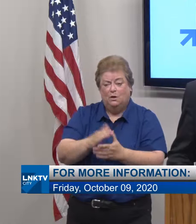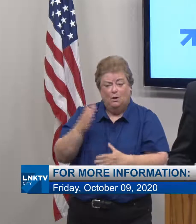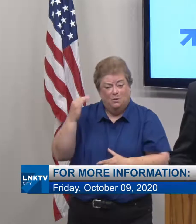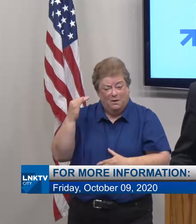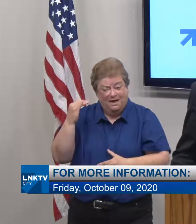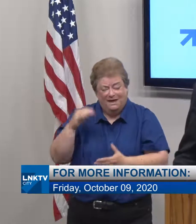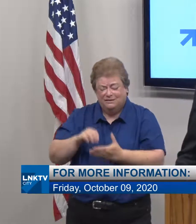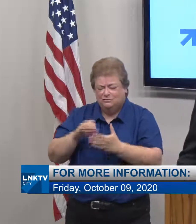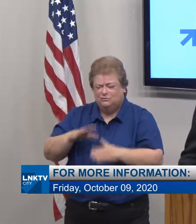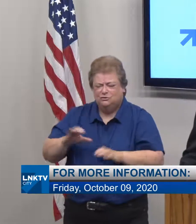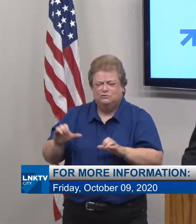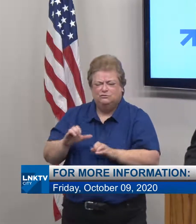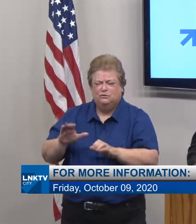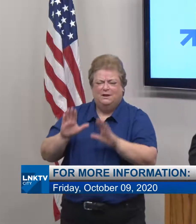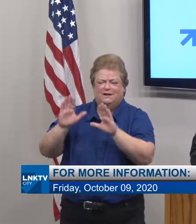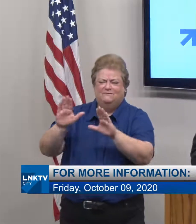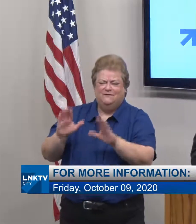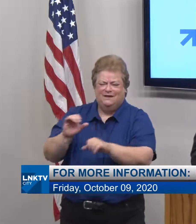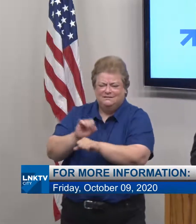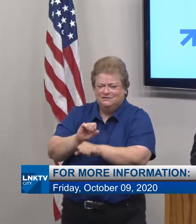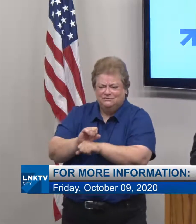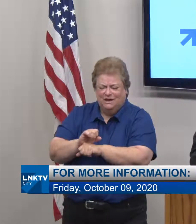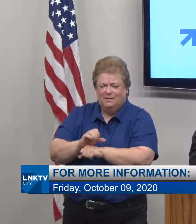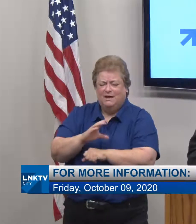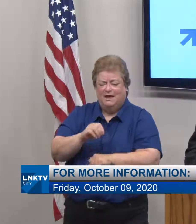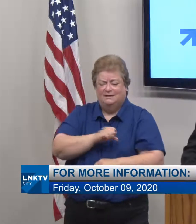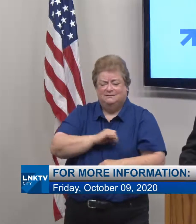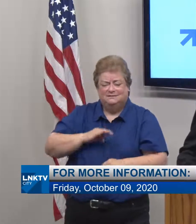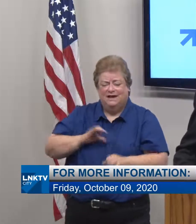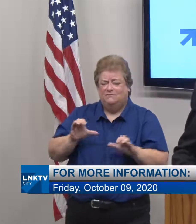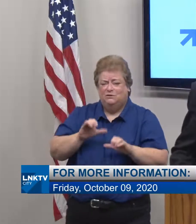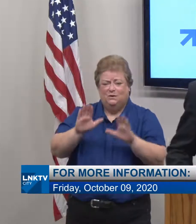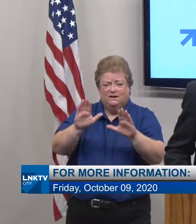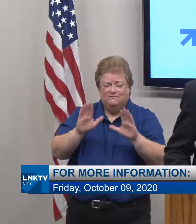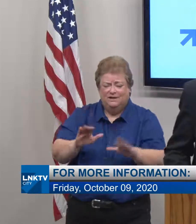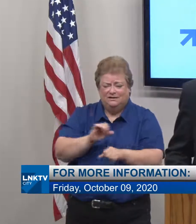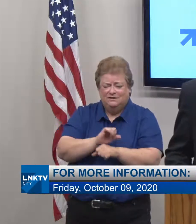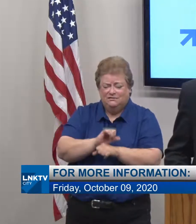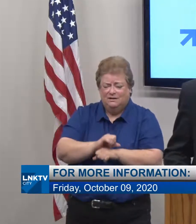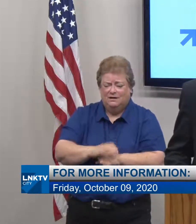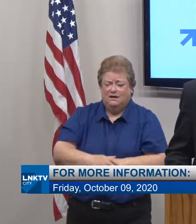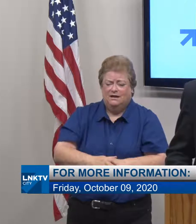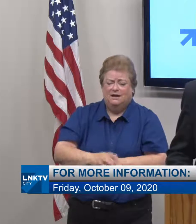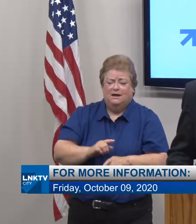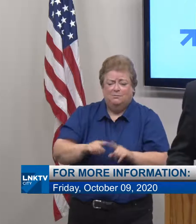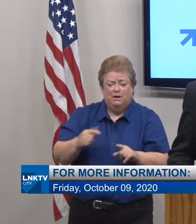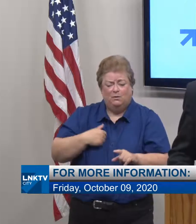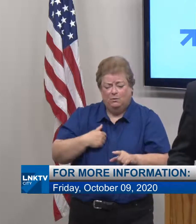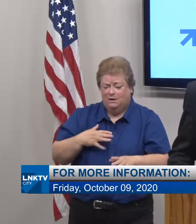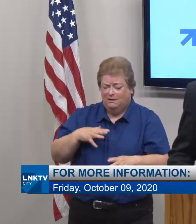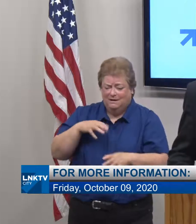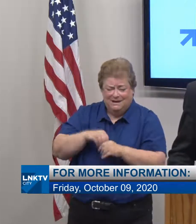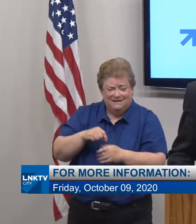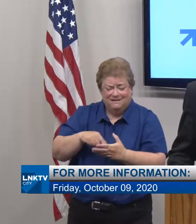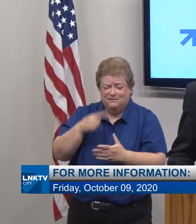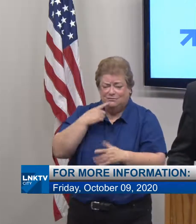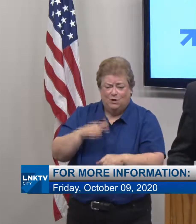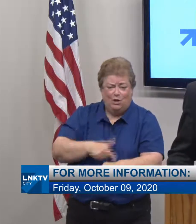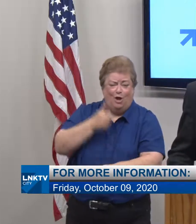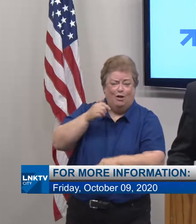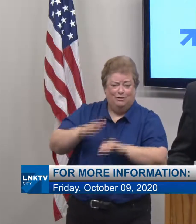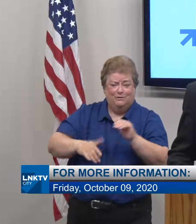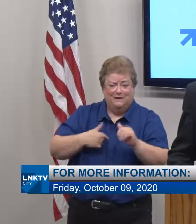and our staff are doing a fantastic job. But we're in this for longer than we expected, and we have to maintain